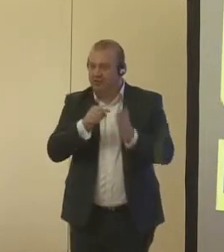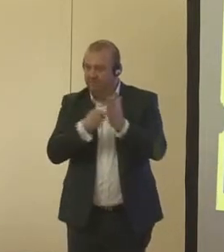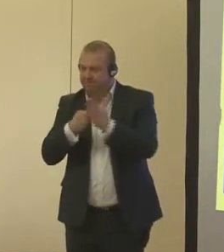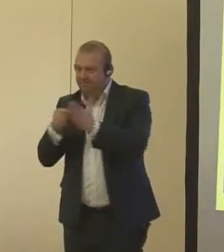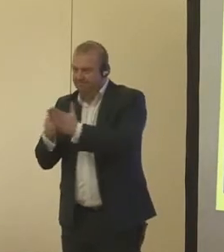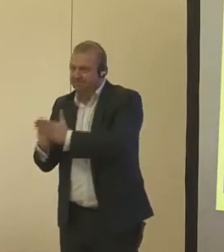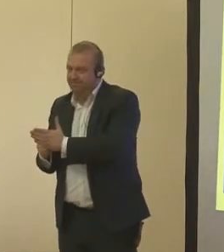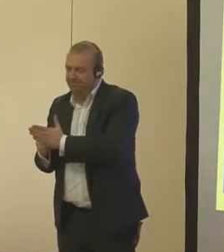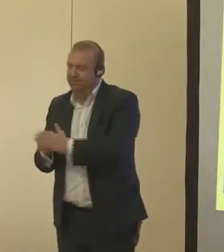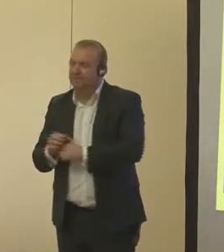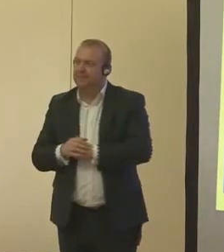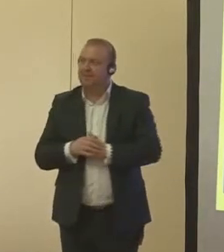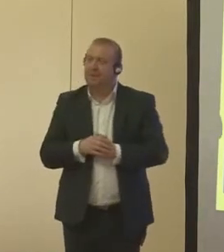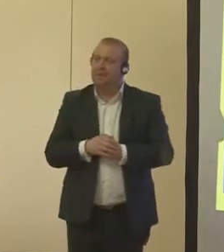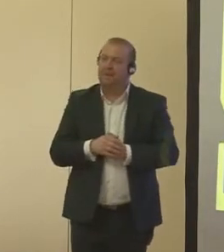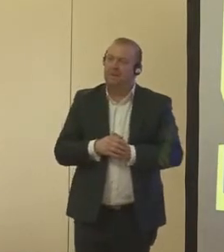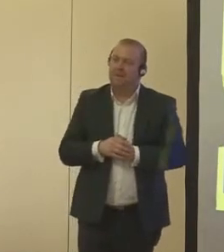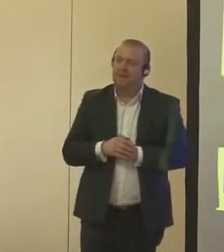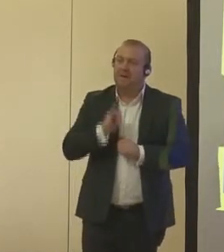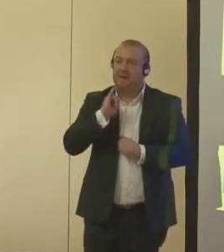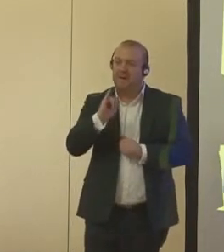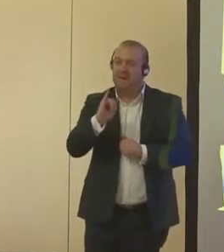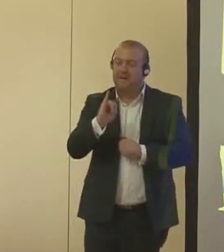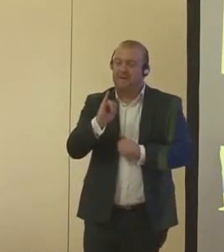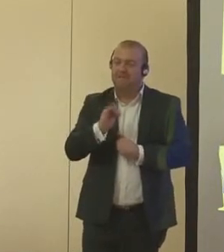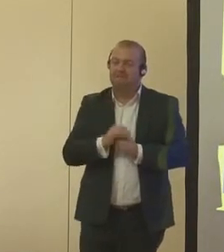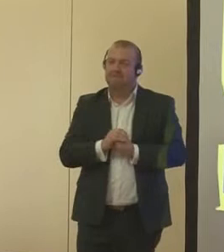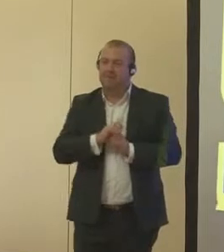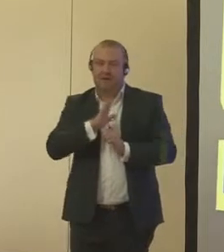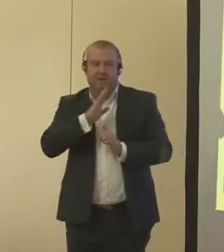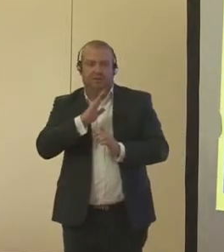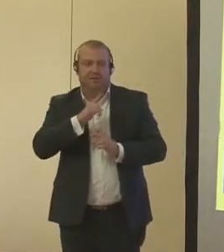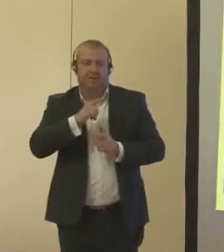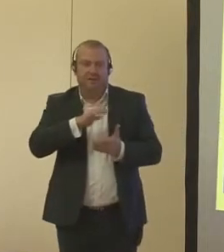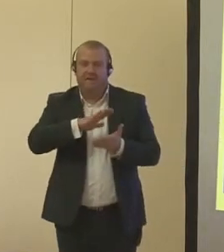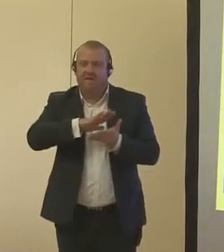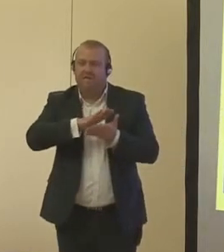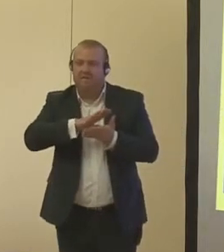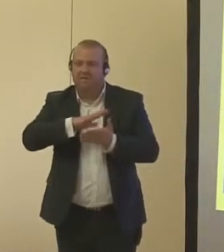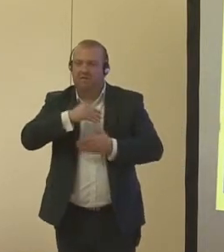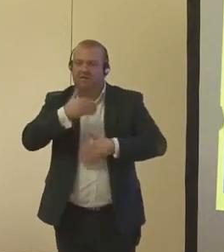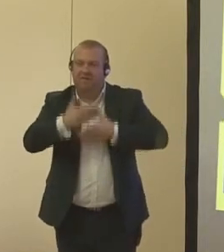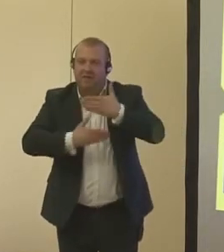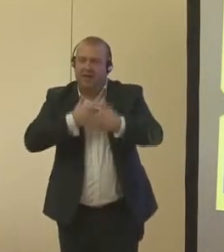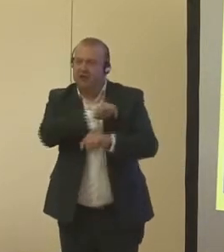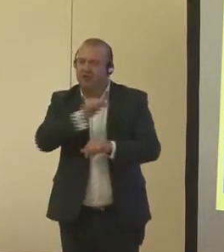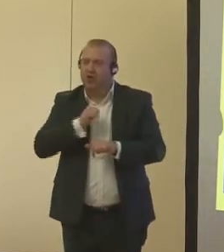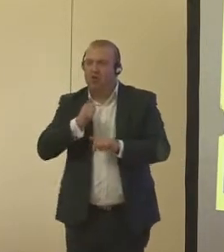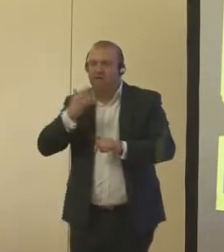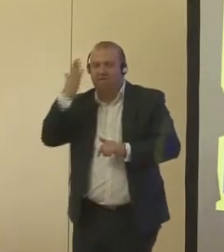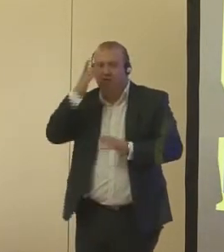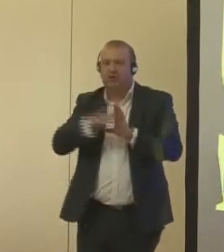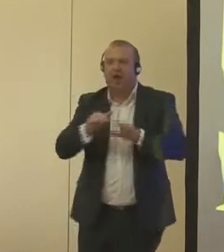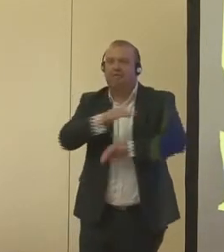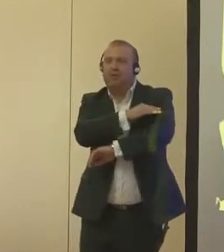knowledge exchange and a networking across Europe, but also beyond Europe, on the issue of